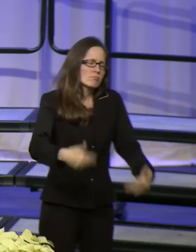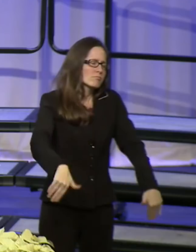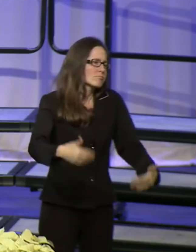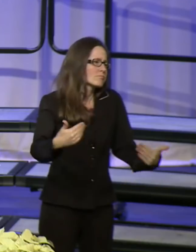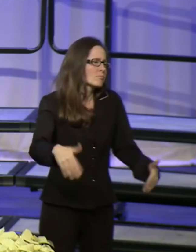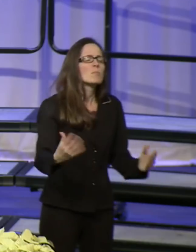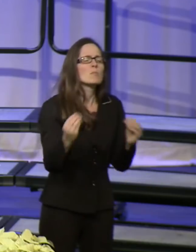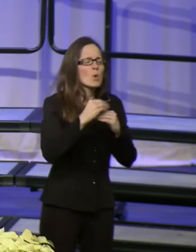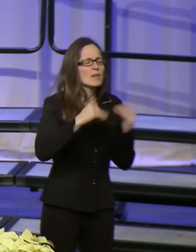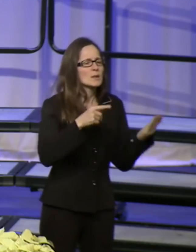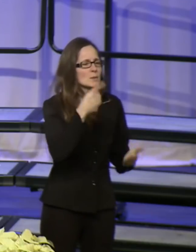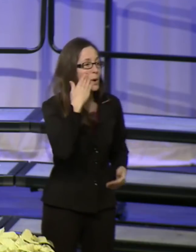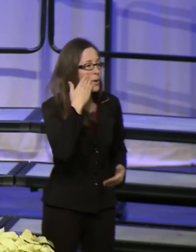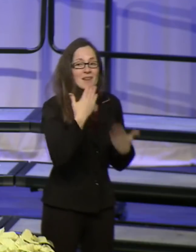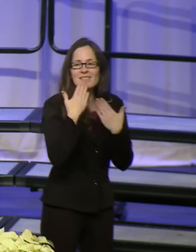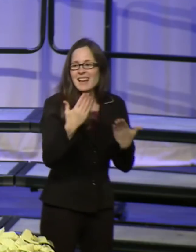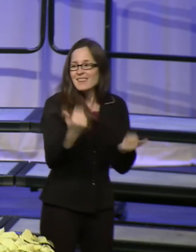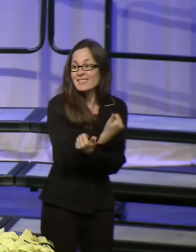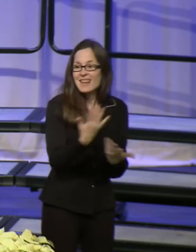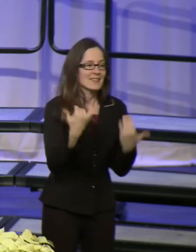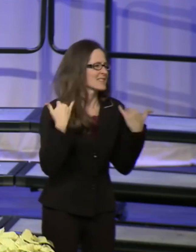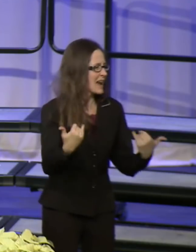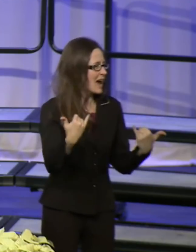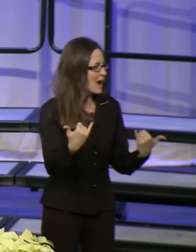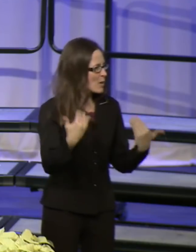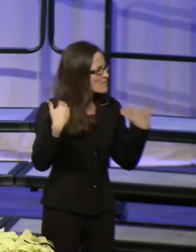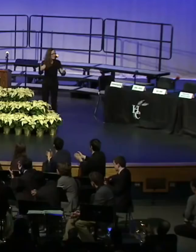for everything. Now let's get to work.